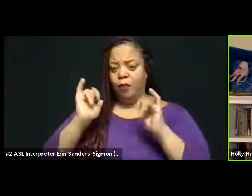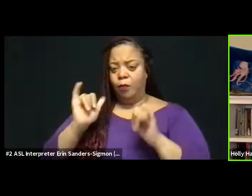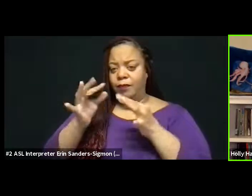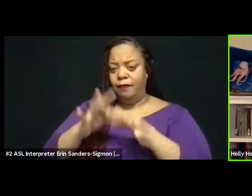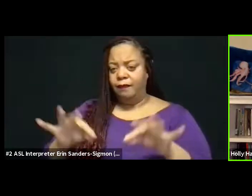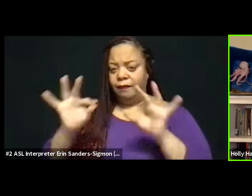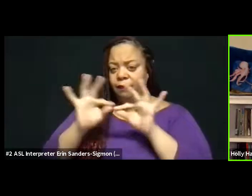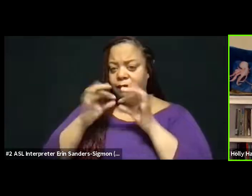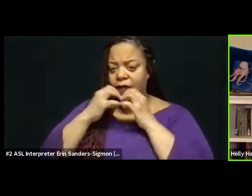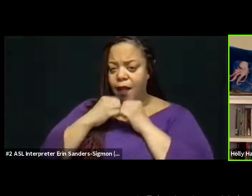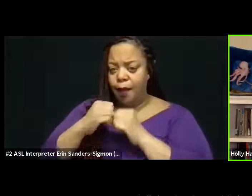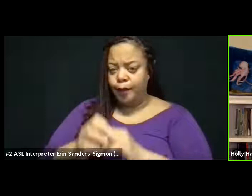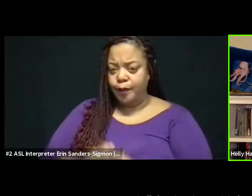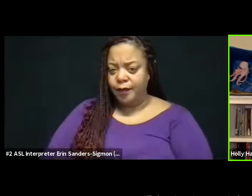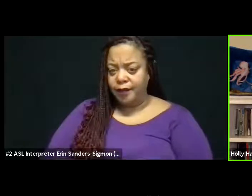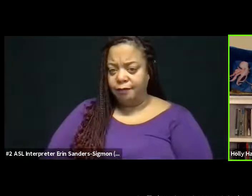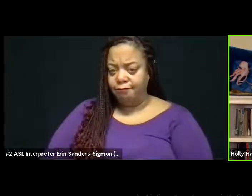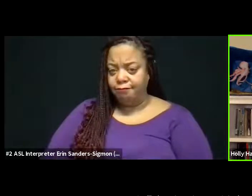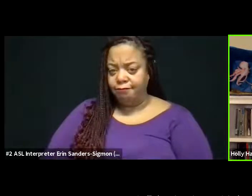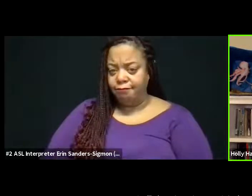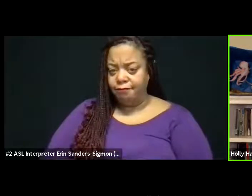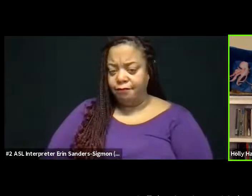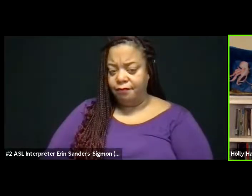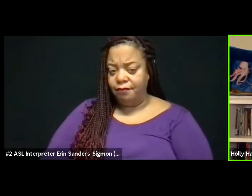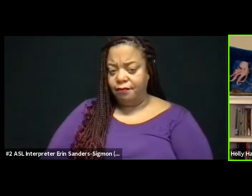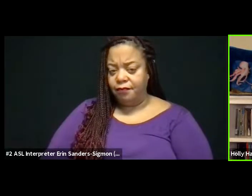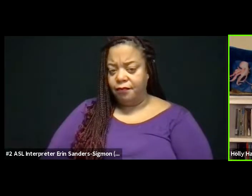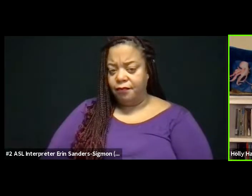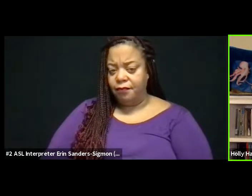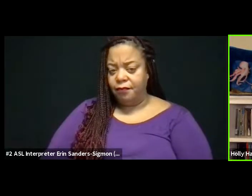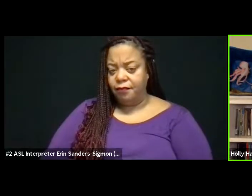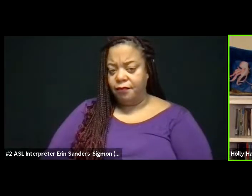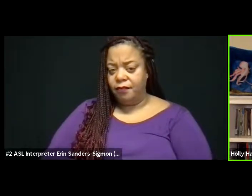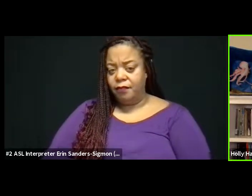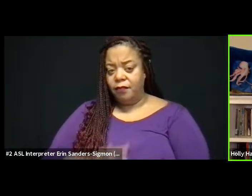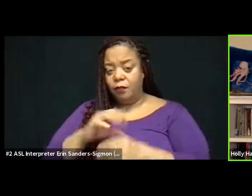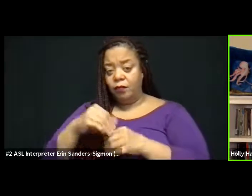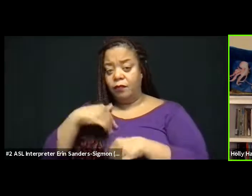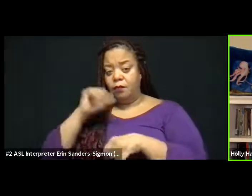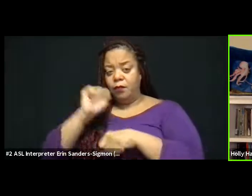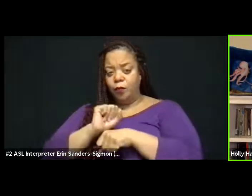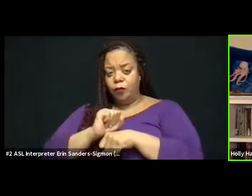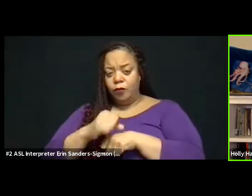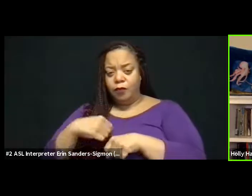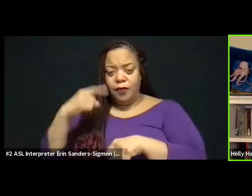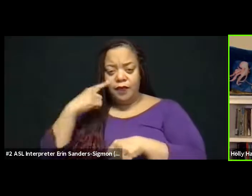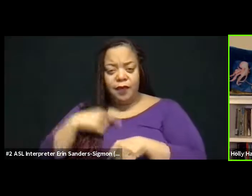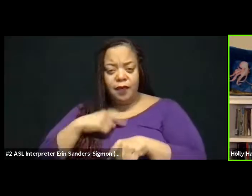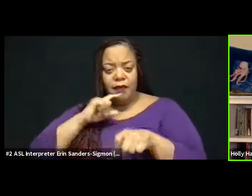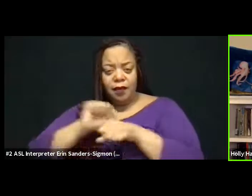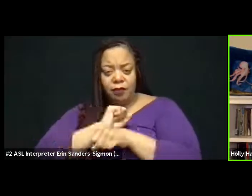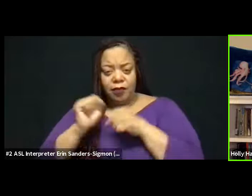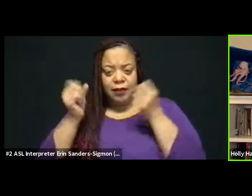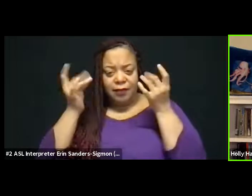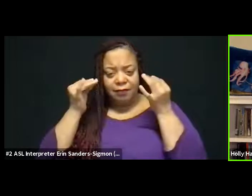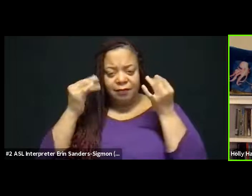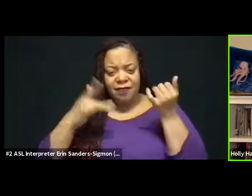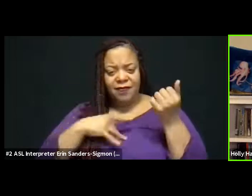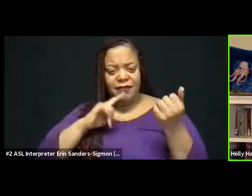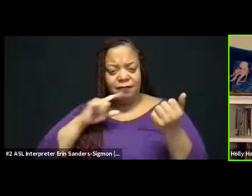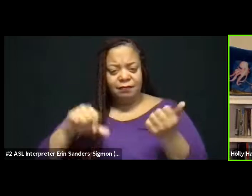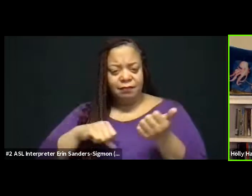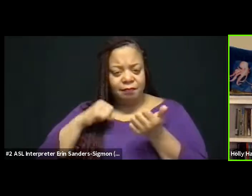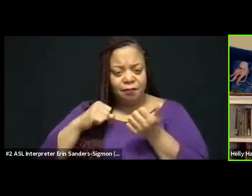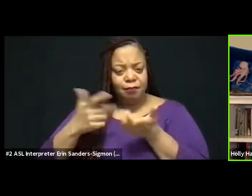you is like thinking about the ways we speak to our students. And I think during online learning, I actually feel really proud of getting